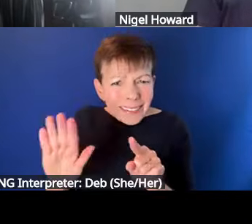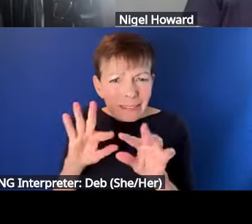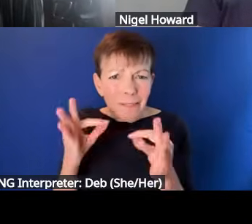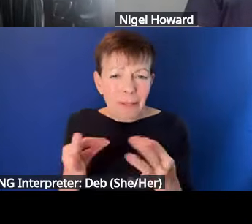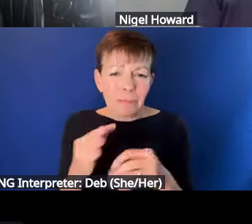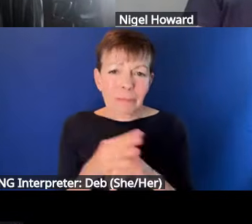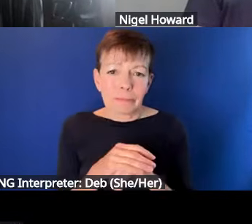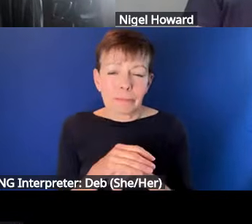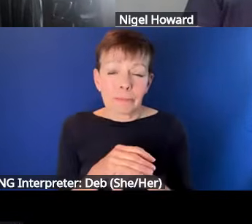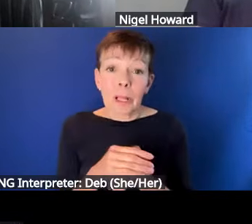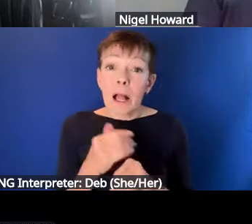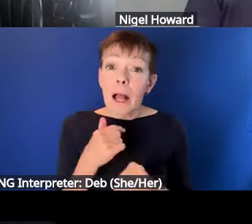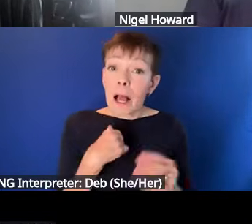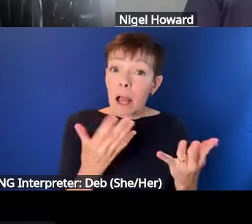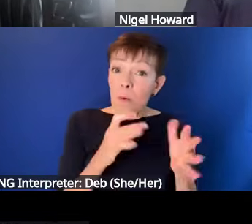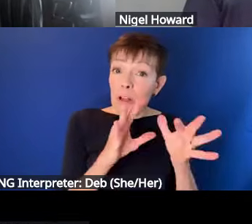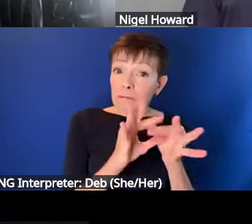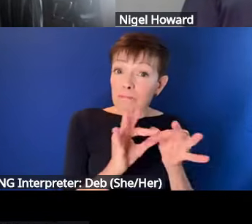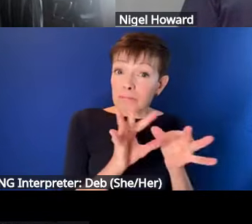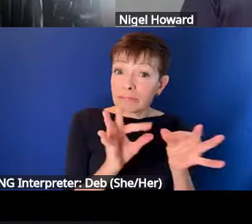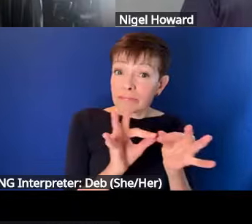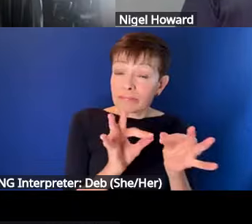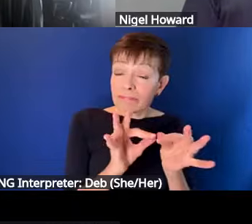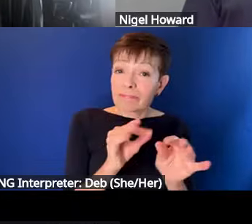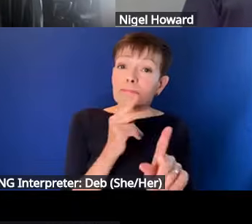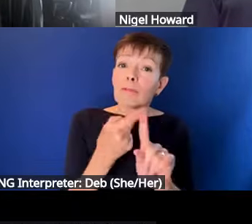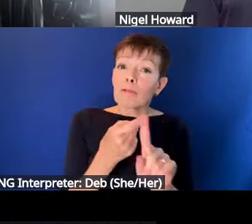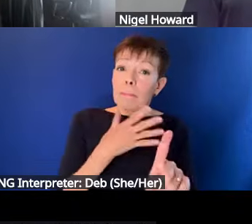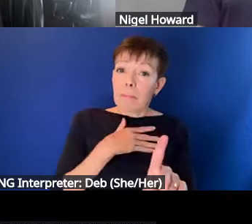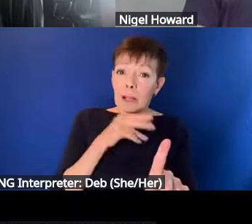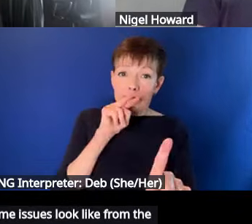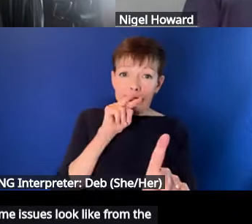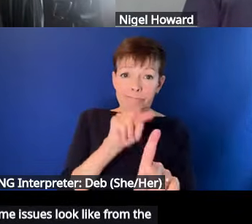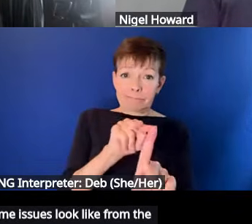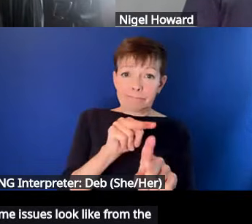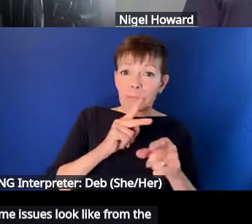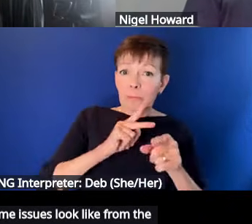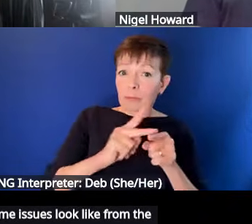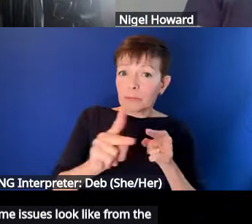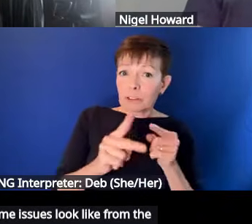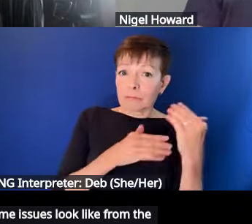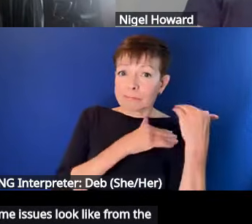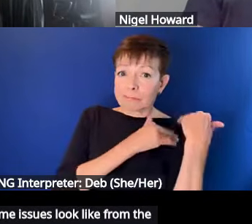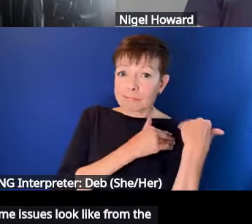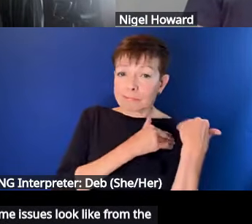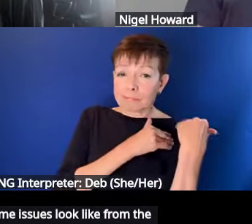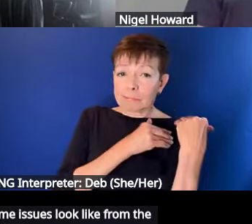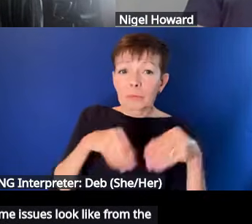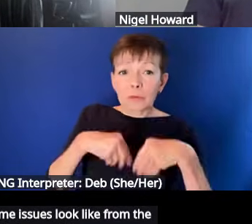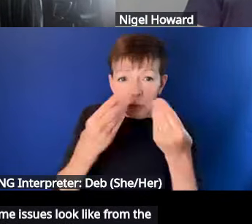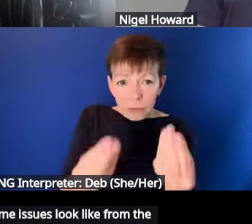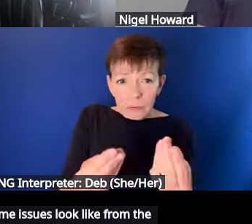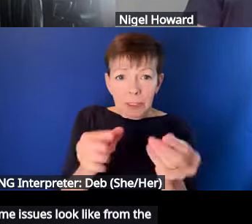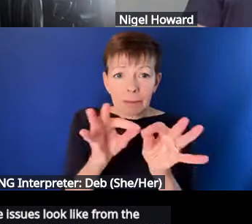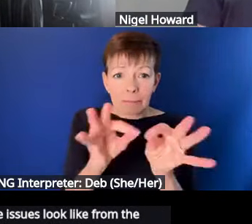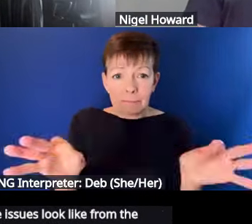speak about what those same issues look like from the perspective of the professionals responsible for providing language access.